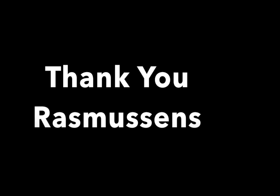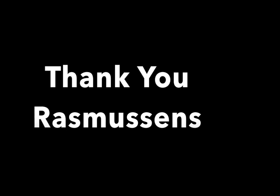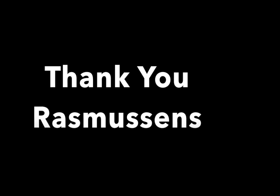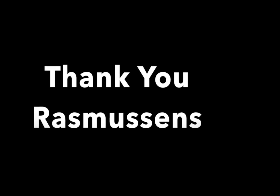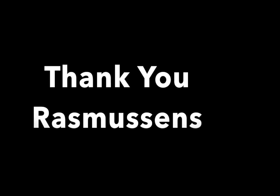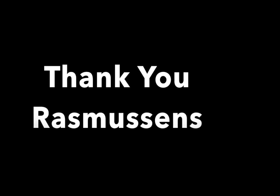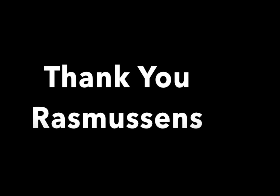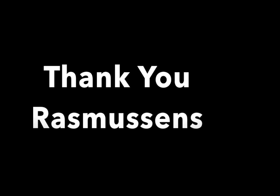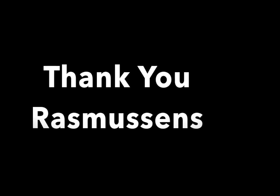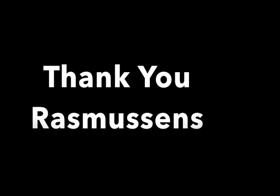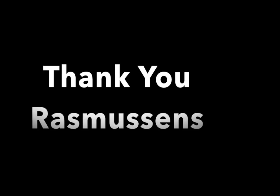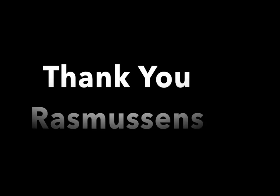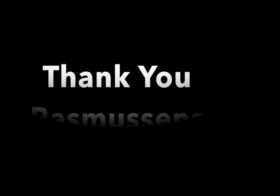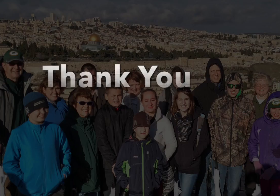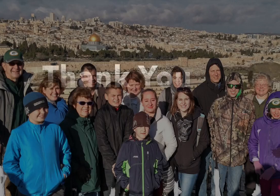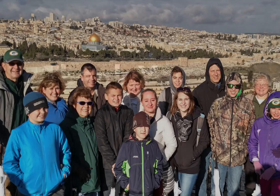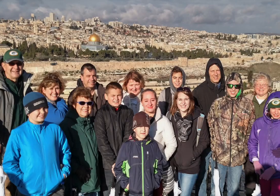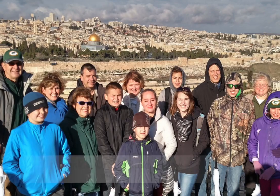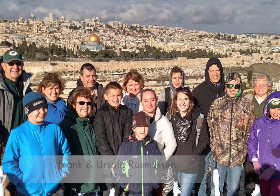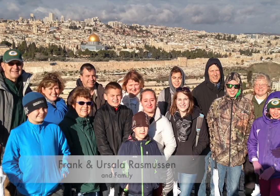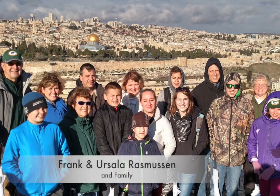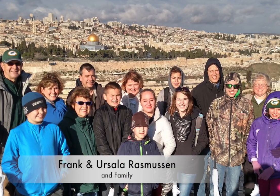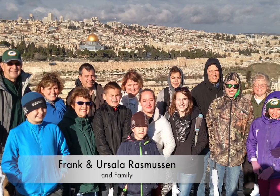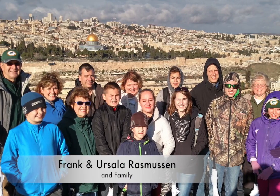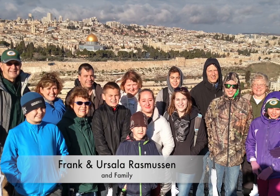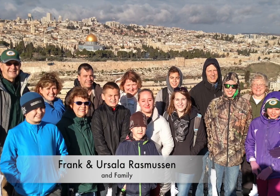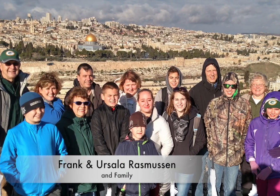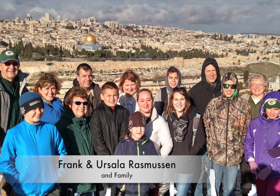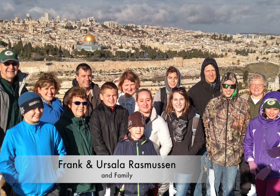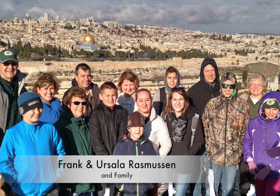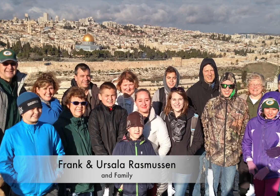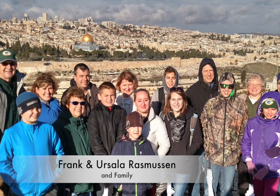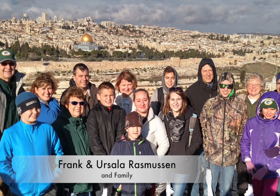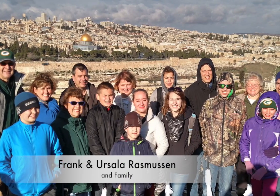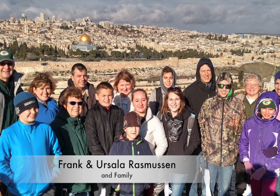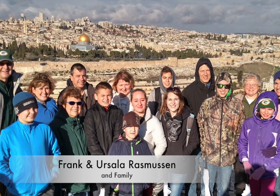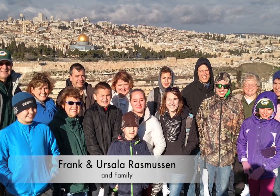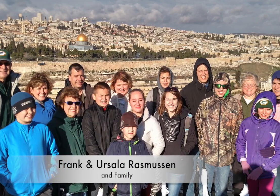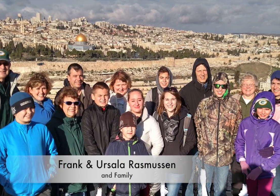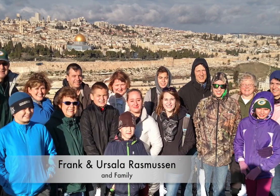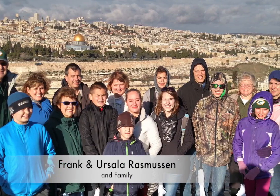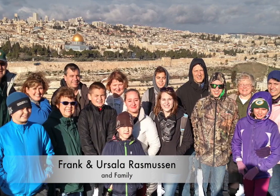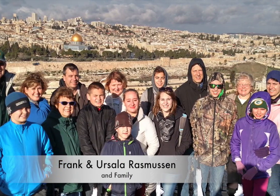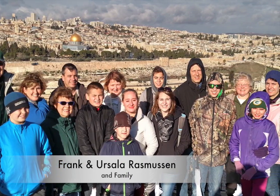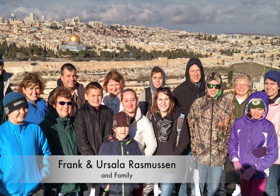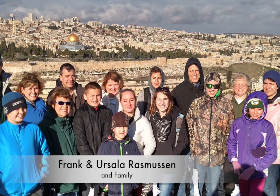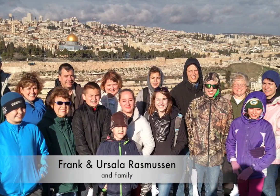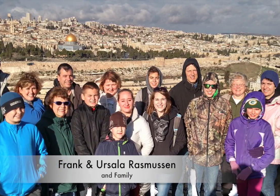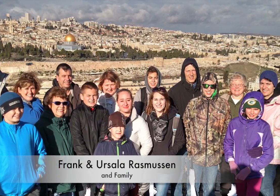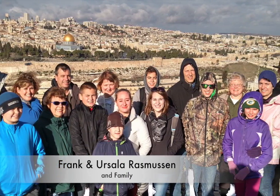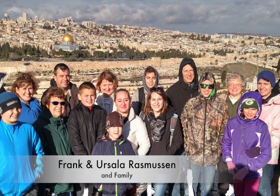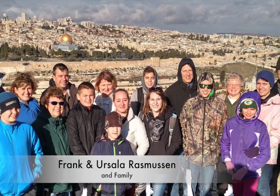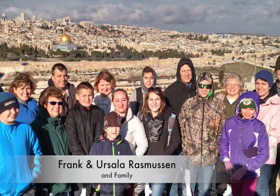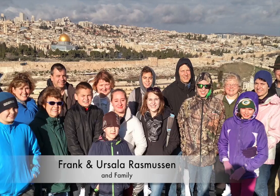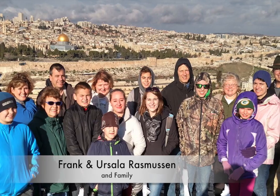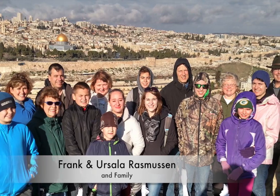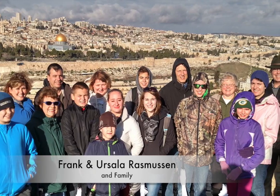We want to thank the Rasmussen family and their, not only Frank and Ursula, but all those that were on this trip for